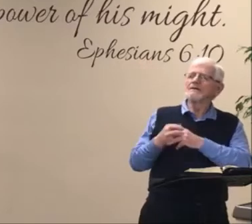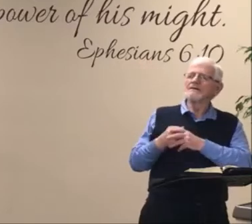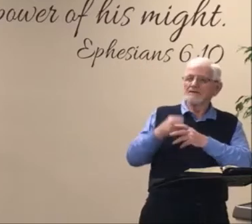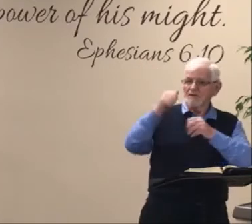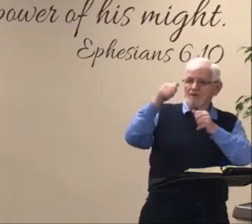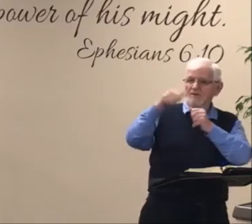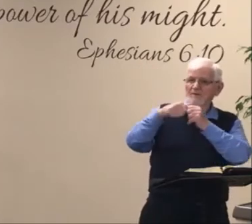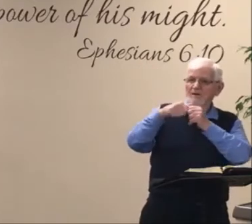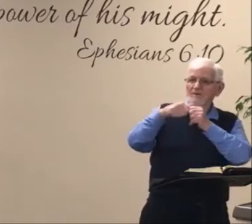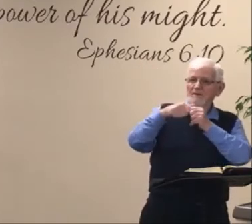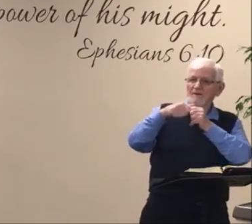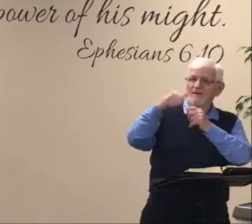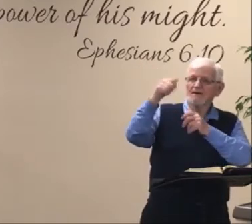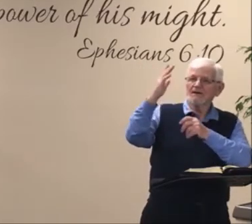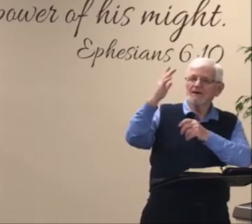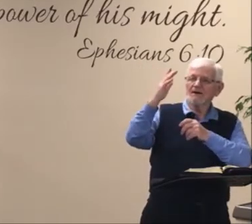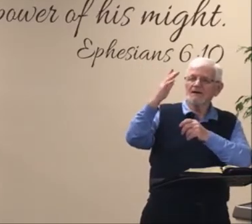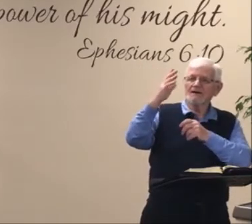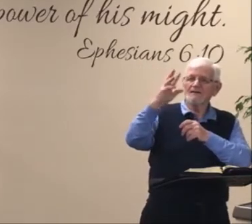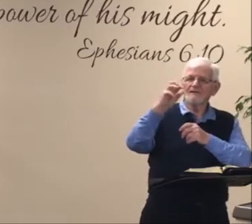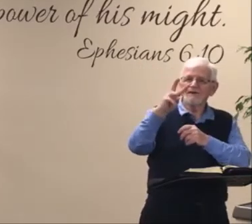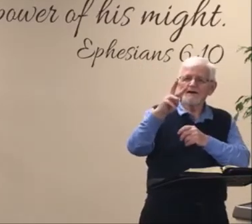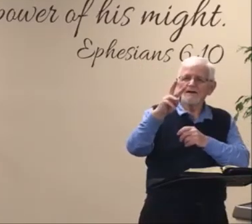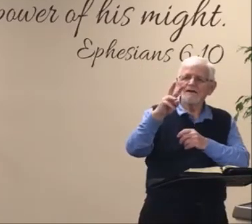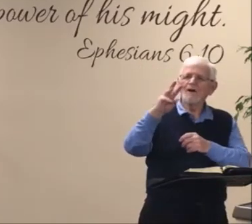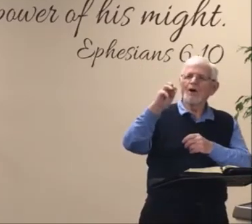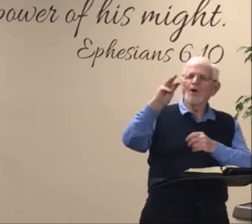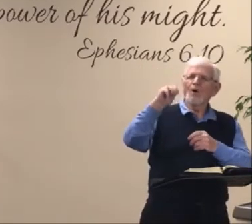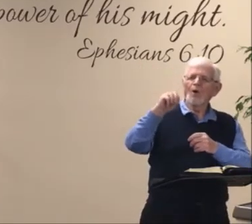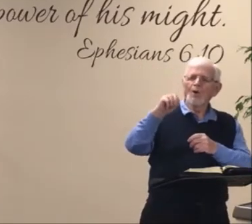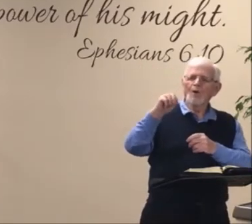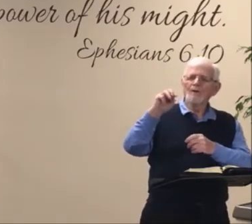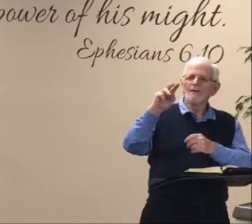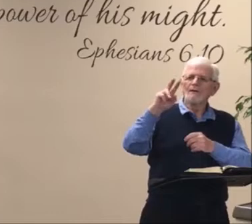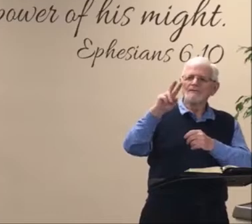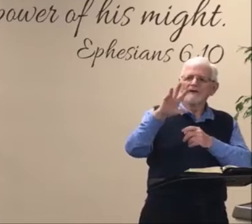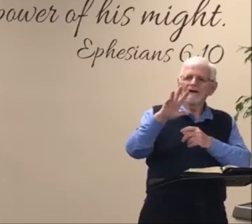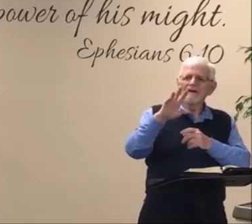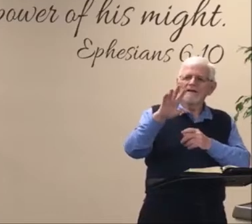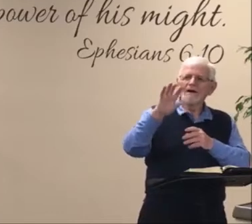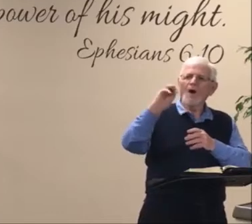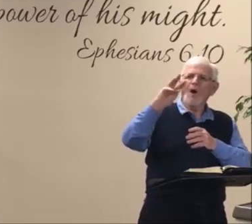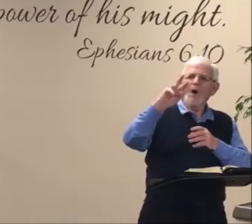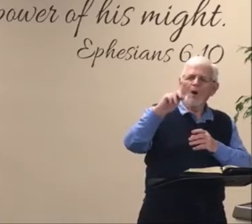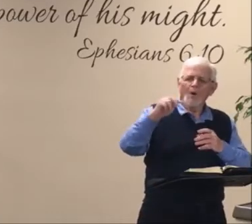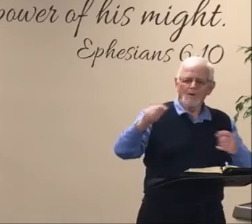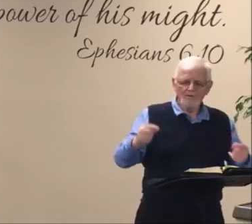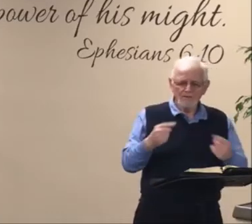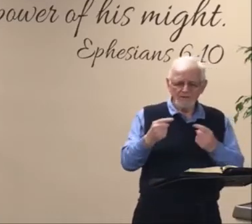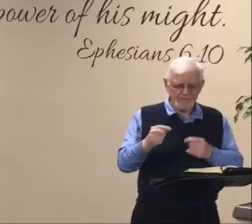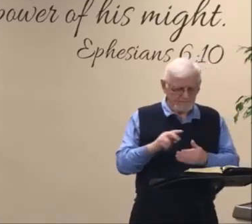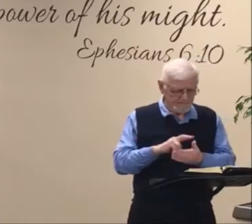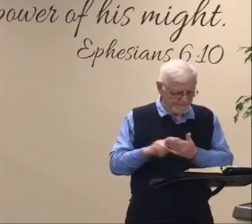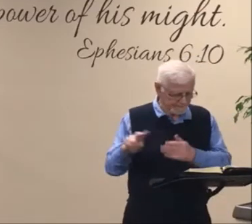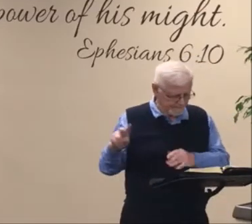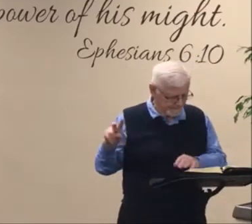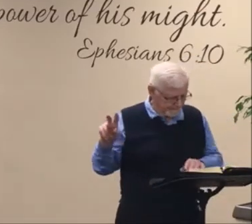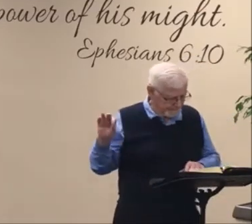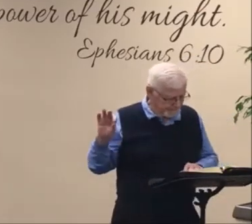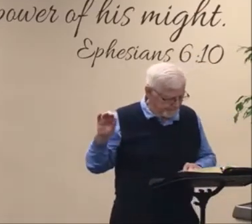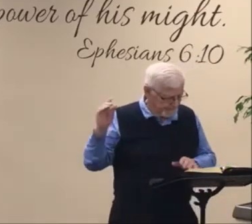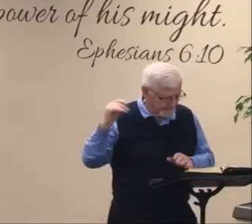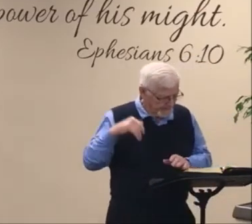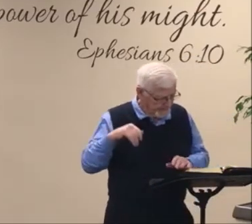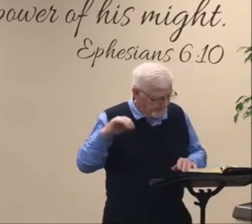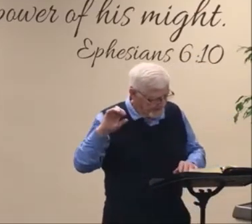You remember God's vows, you remember your own vows, and you remember your own sin. Verse 9. Again,